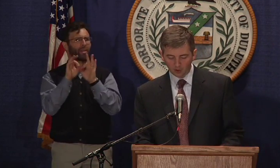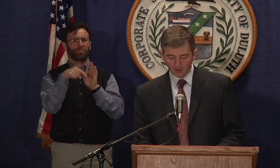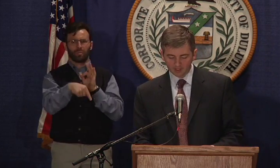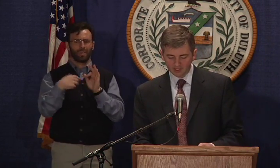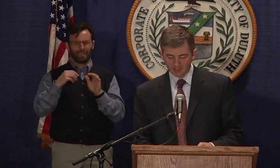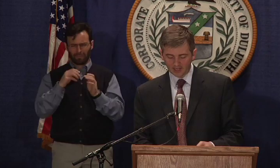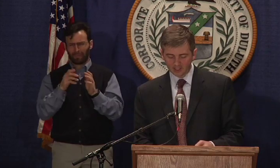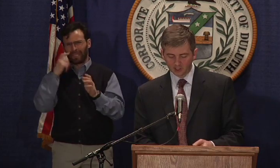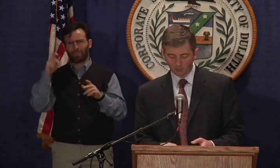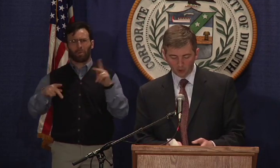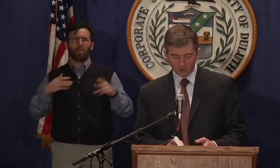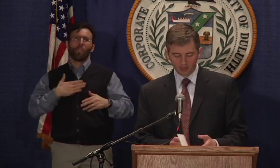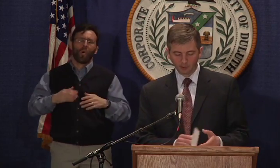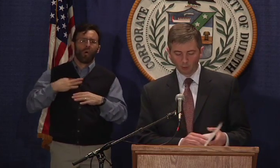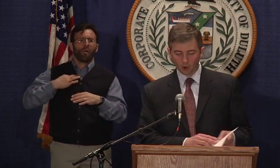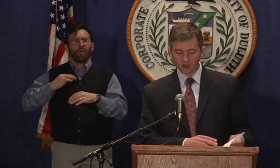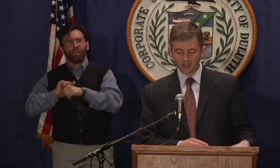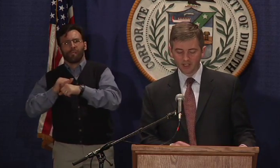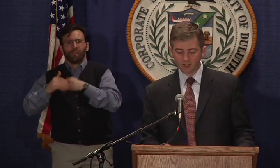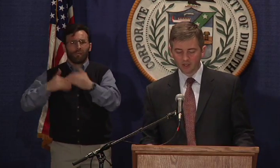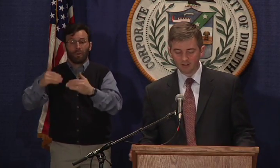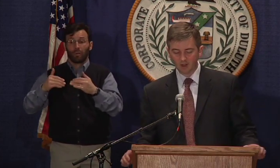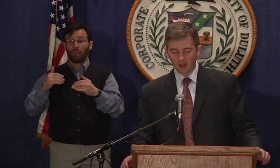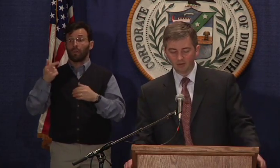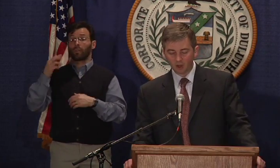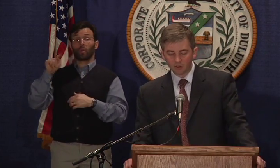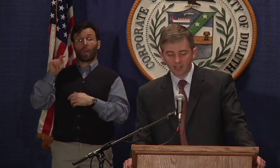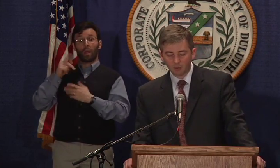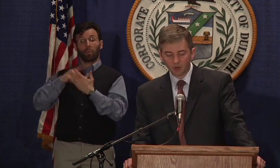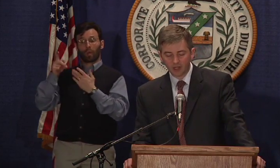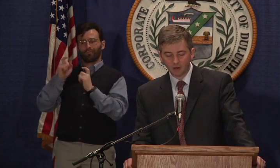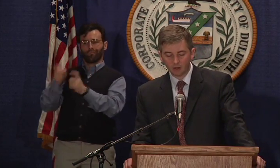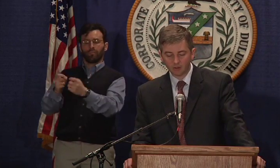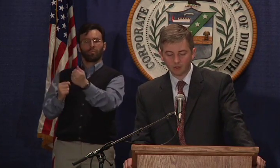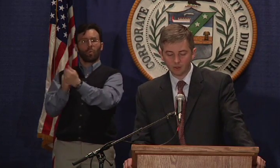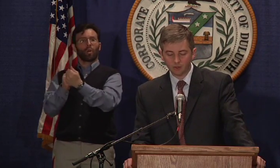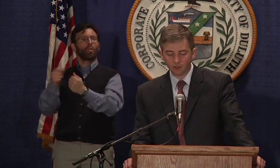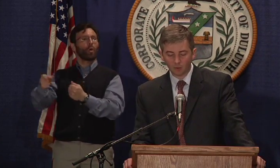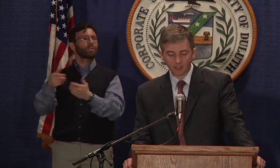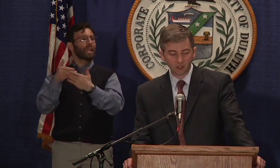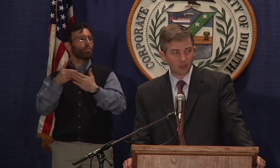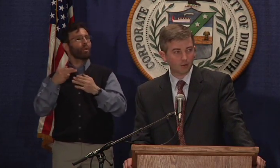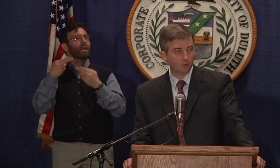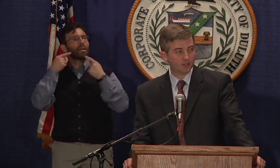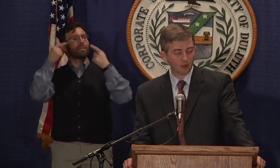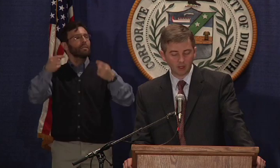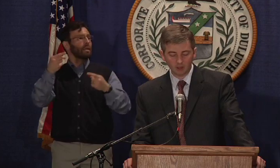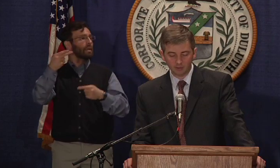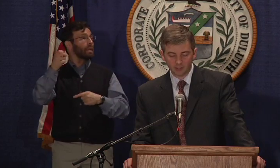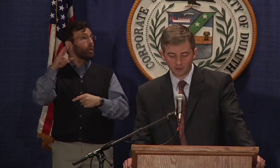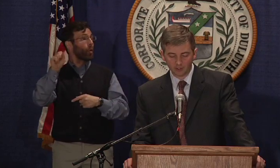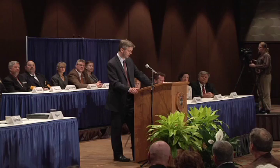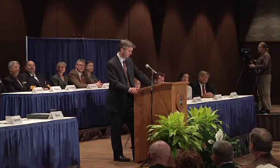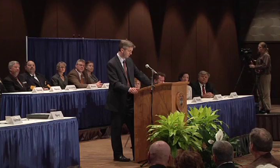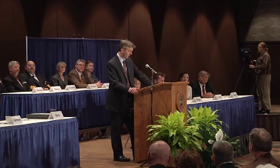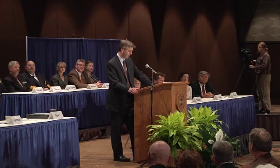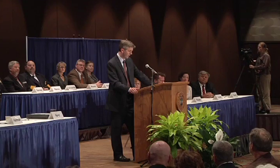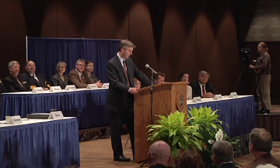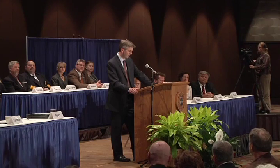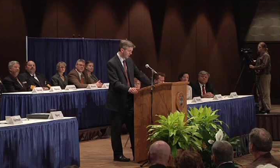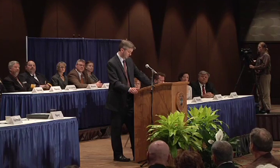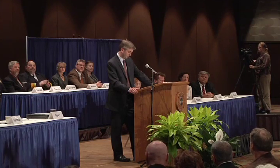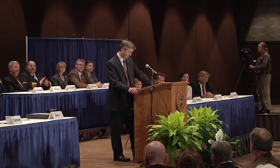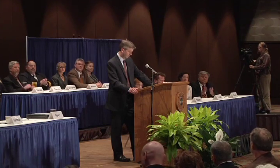grant program is designed to support and reward the initiative of those neighborhood heroes who do so much good with so little resources.